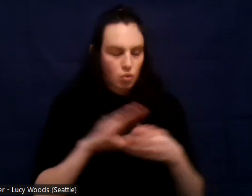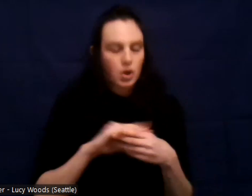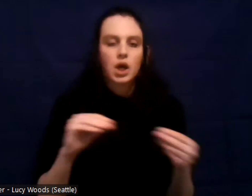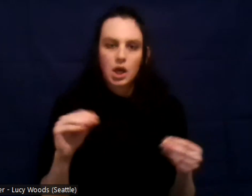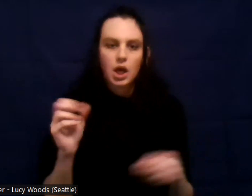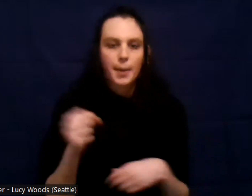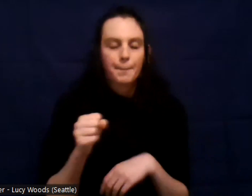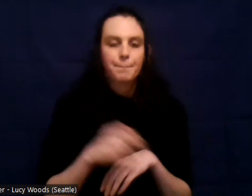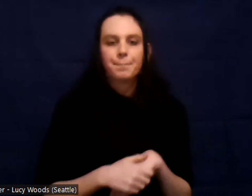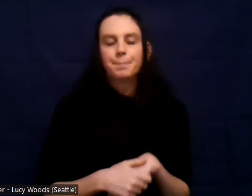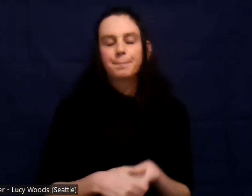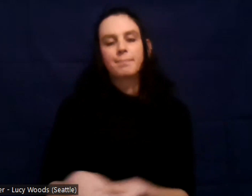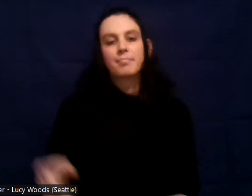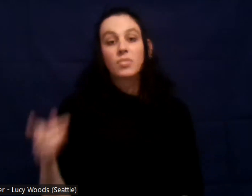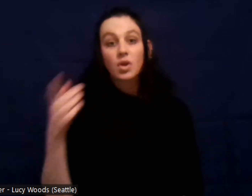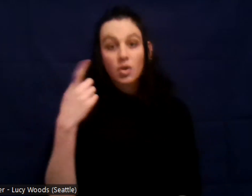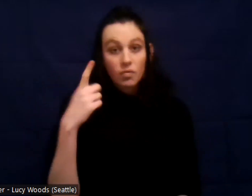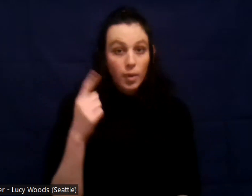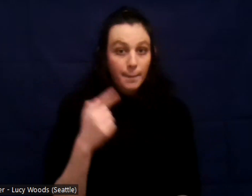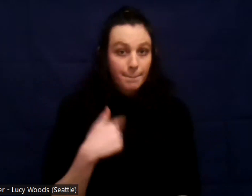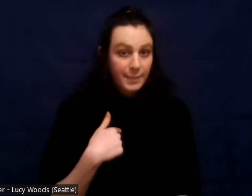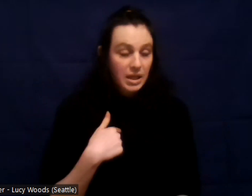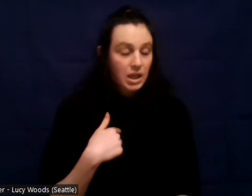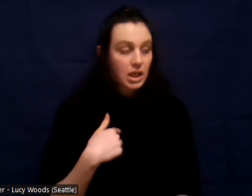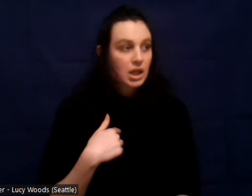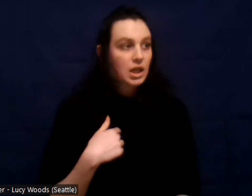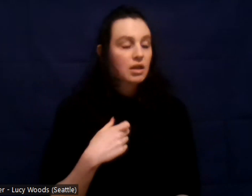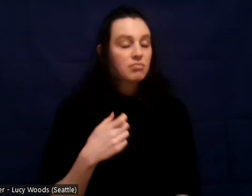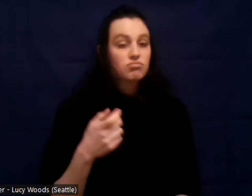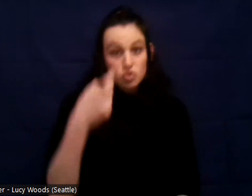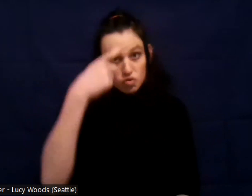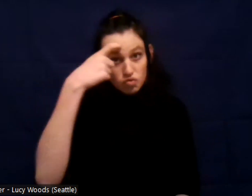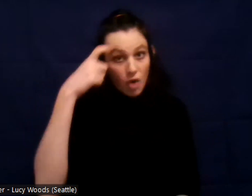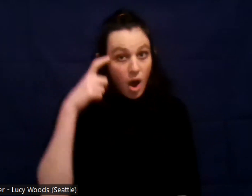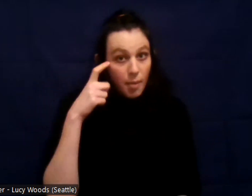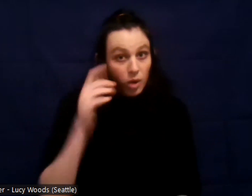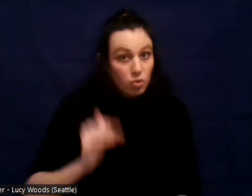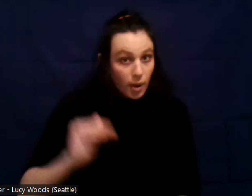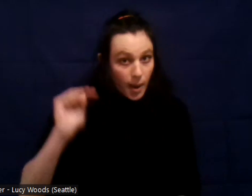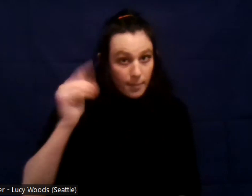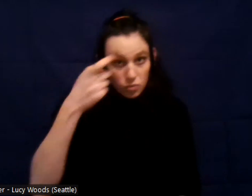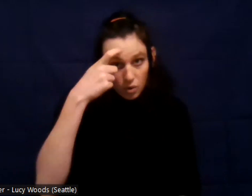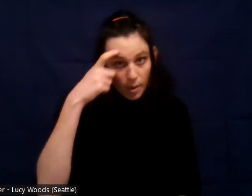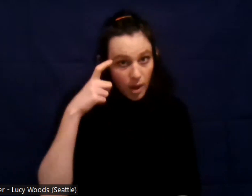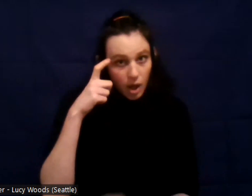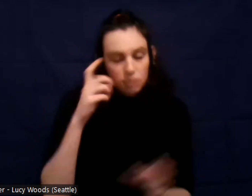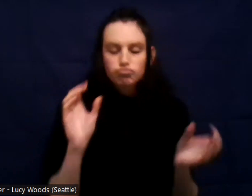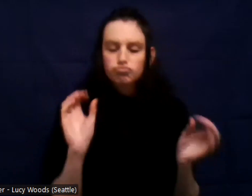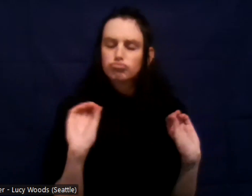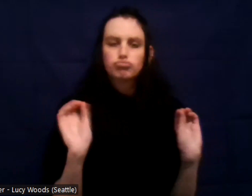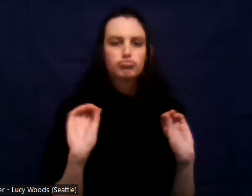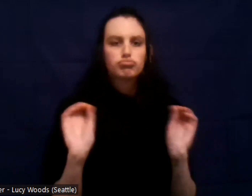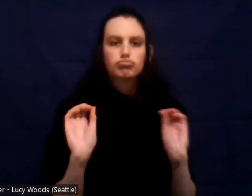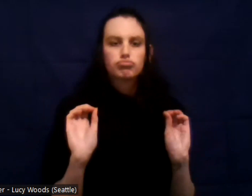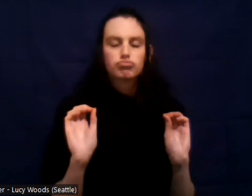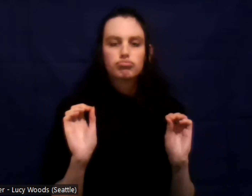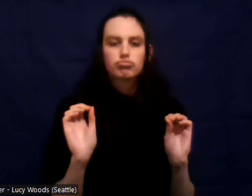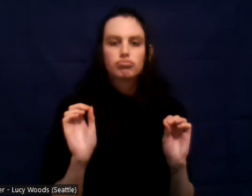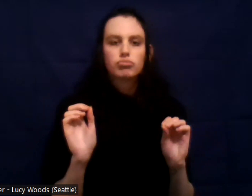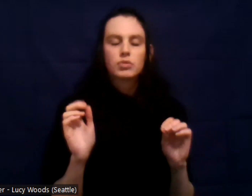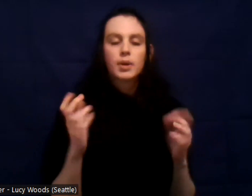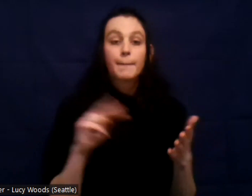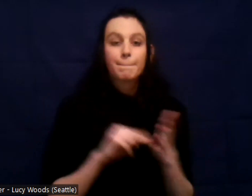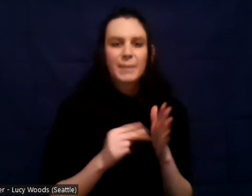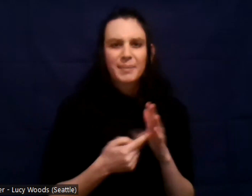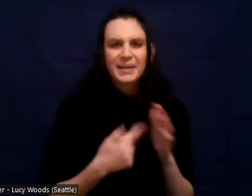I I didn't really have any trauma growing up, and that actually kept me sick for quite some time